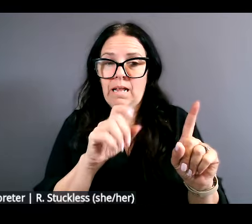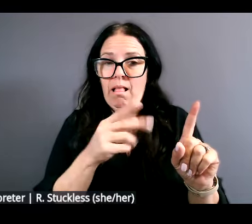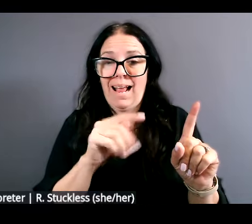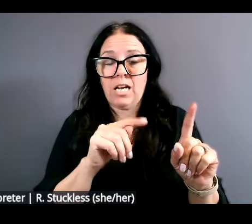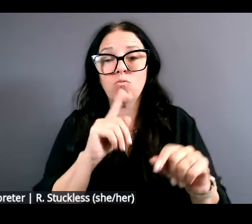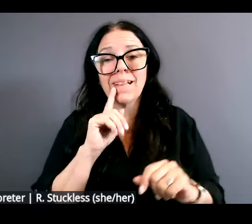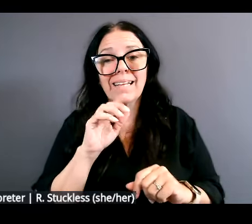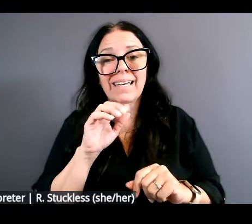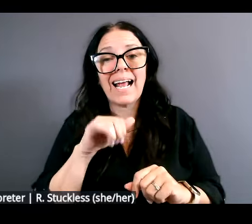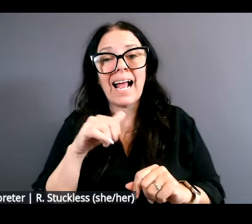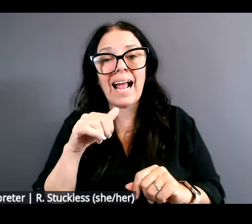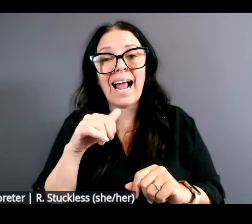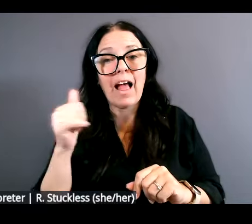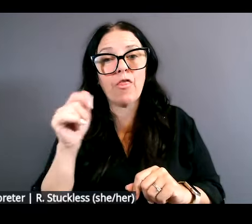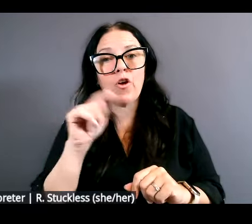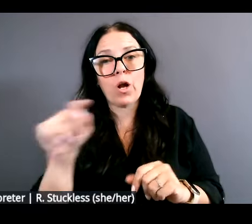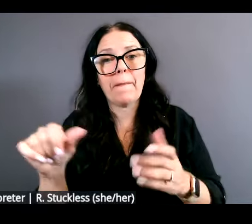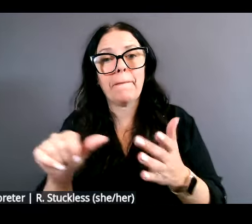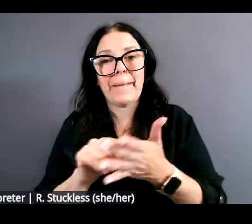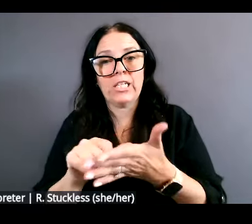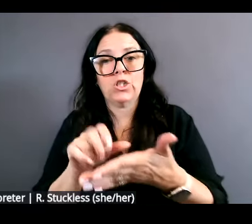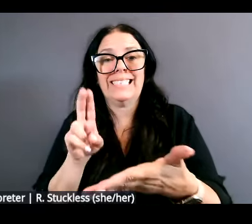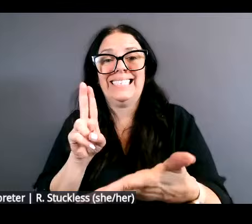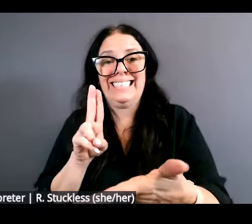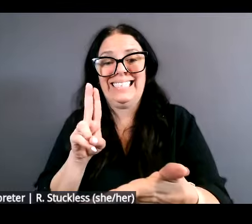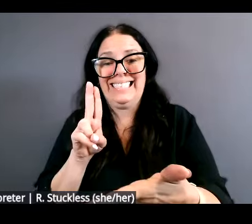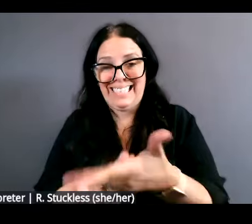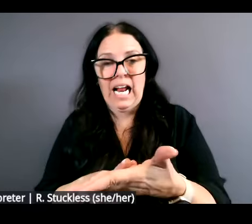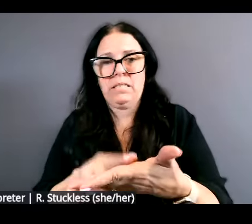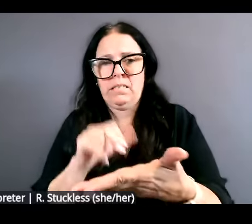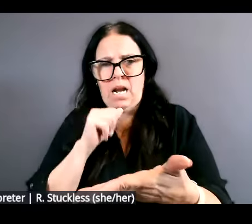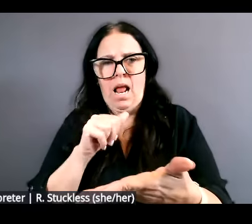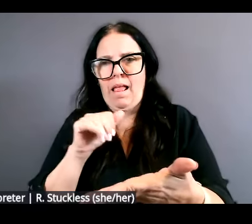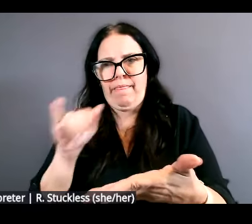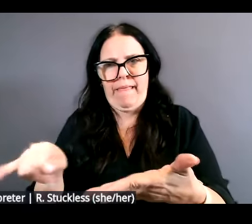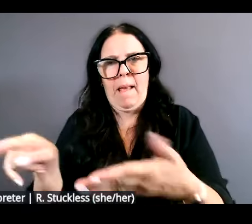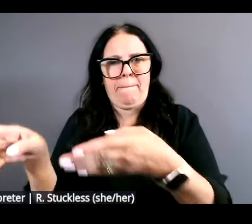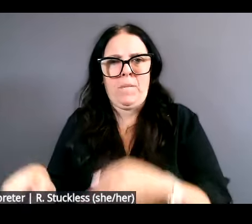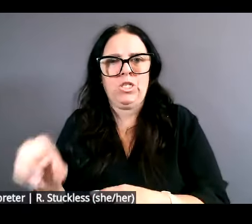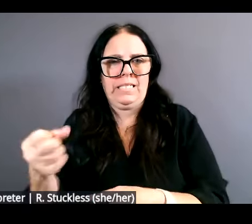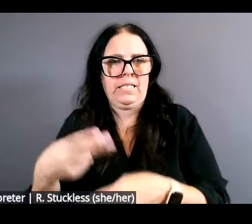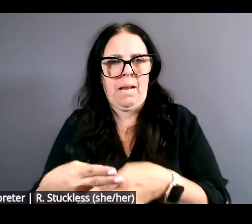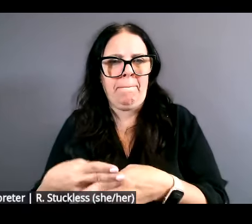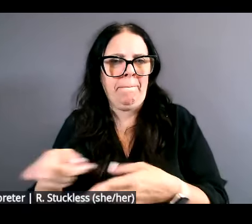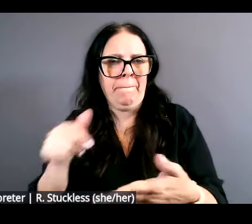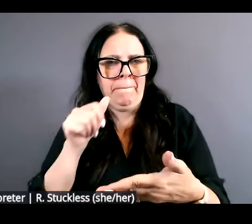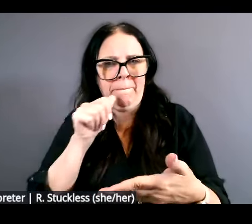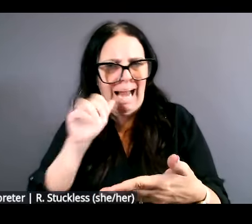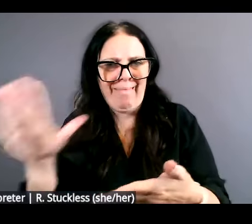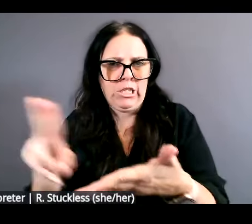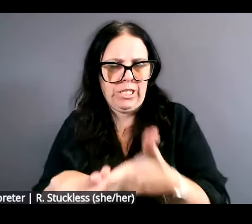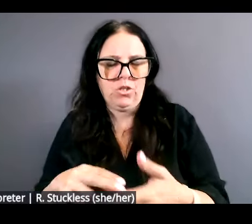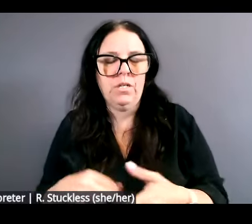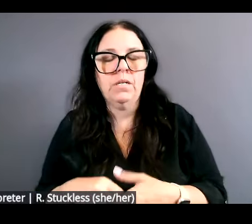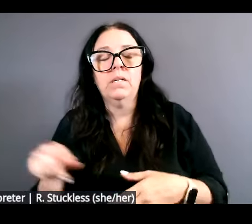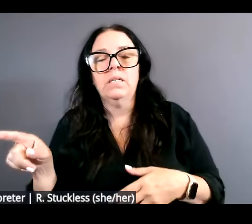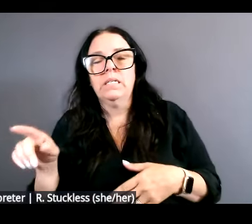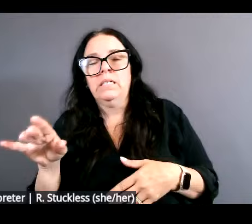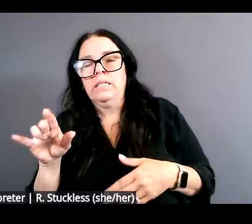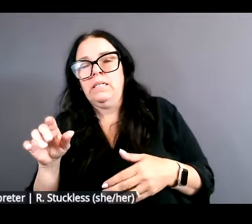fact they were signing a name other than their own. So I just one thing I want to clarify with that